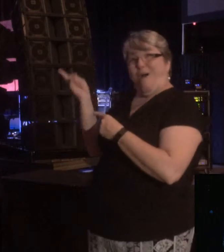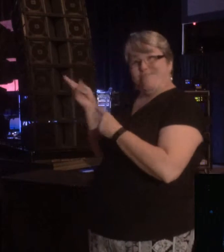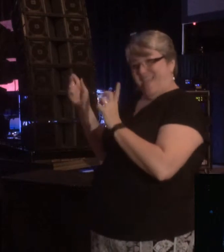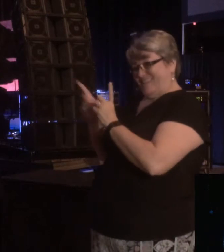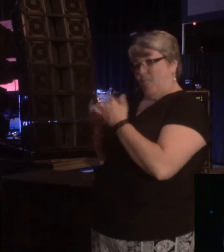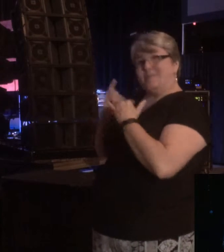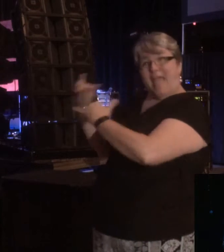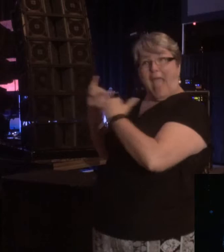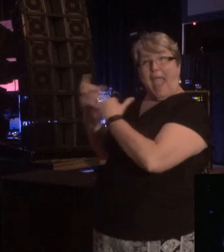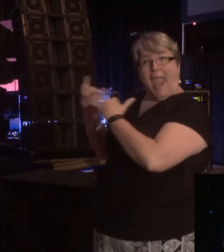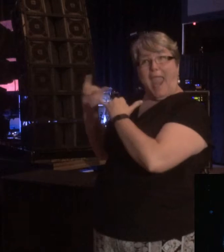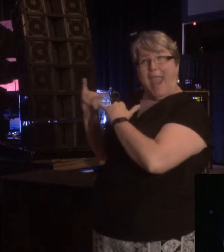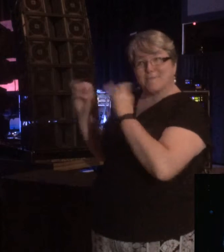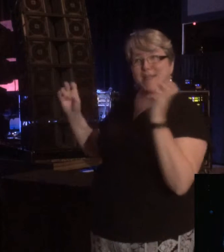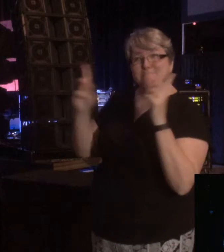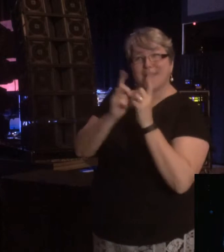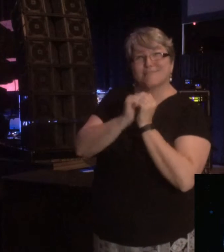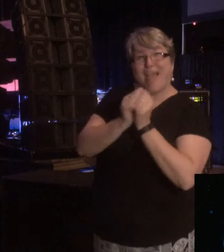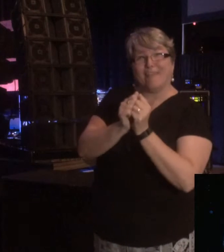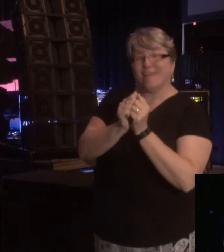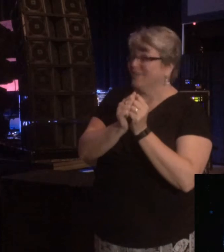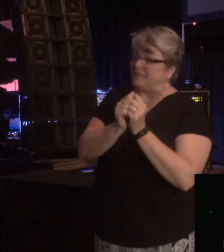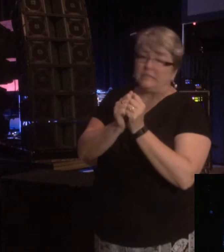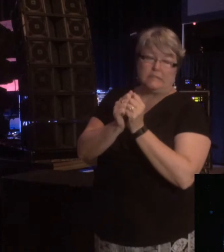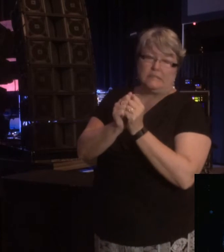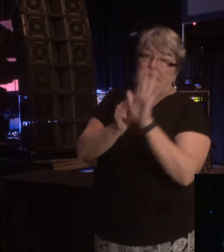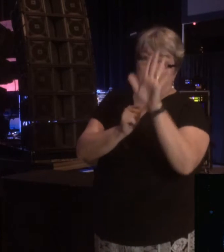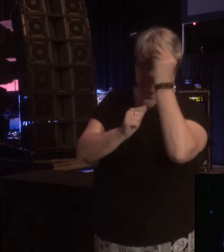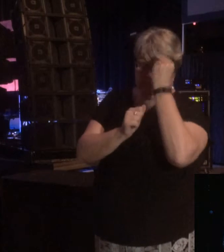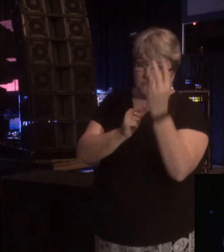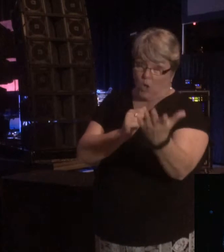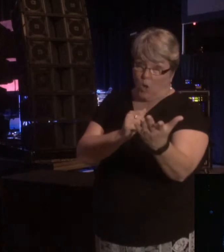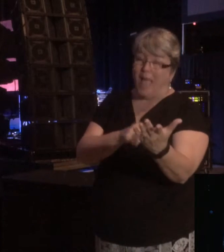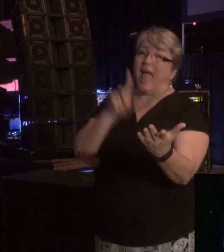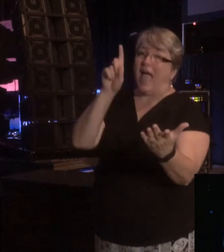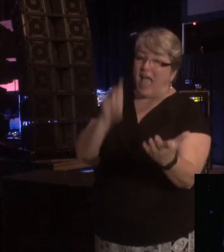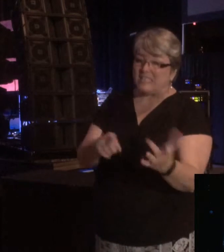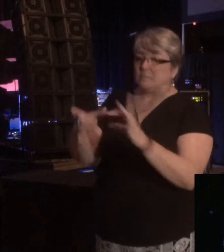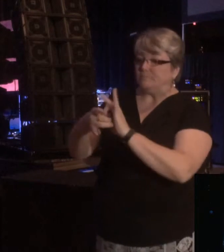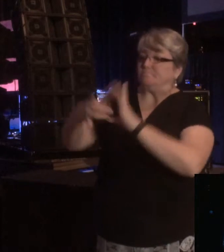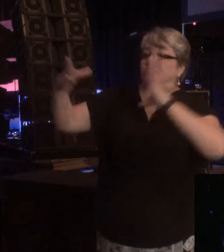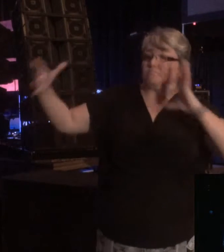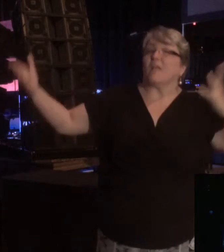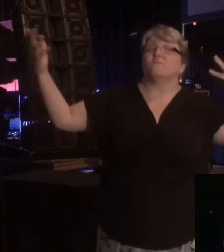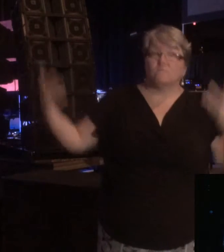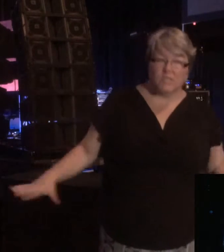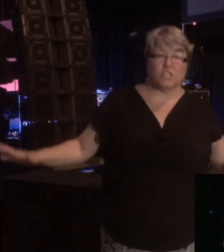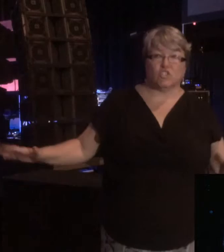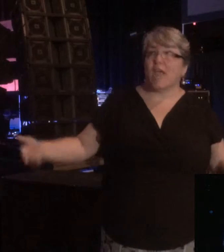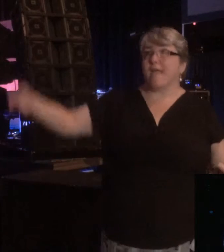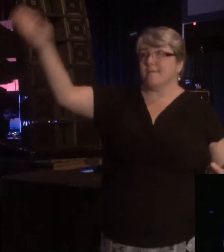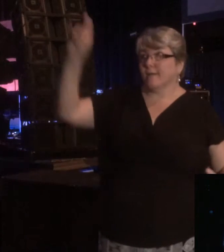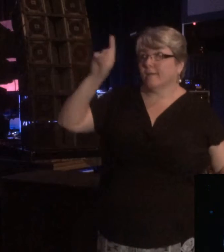This one's good. How do you interact? And y'all can answer this one. How do you interact with someone after you've broken up?